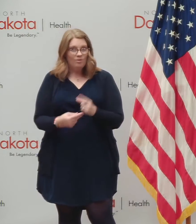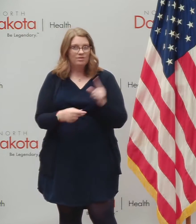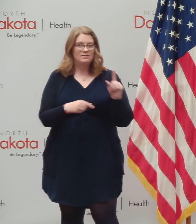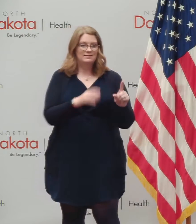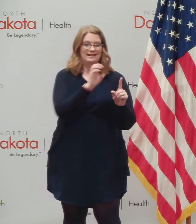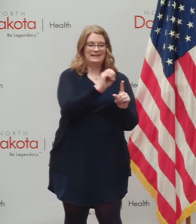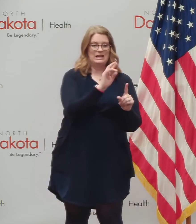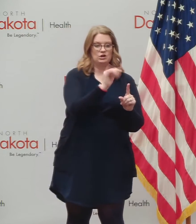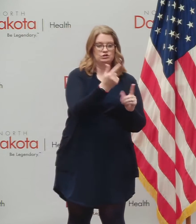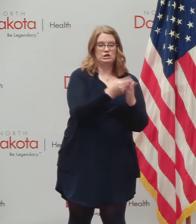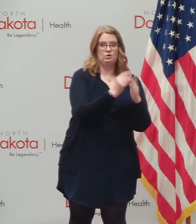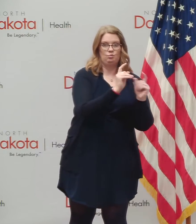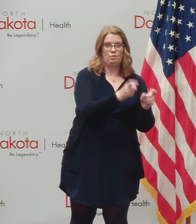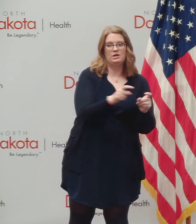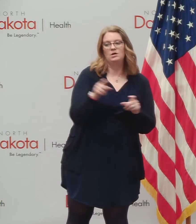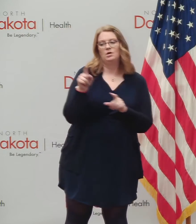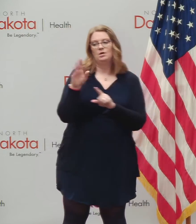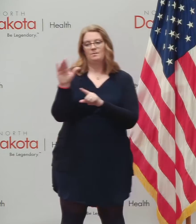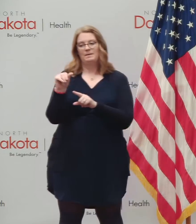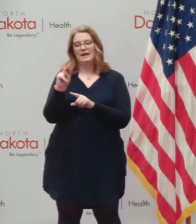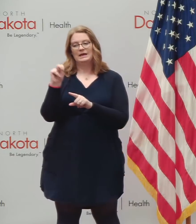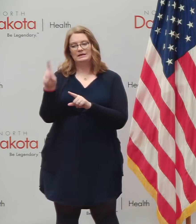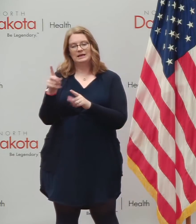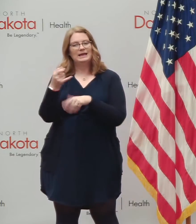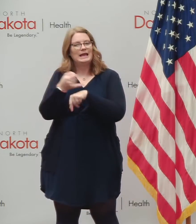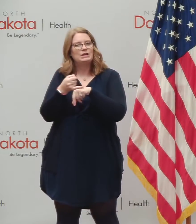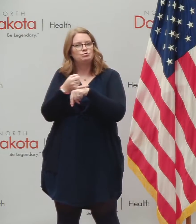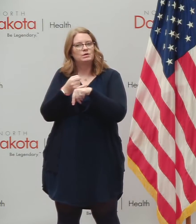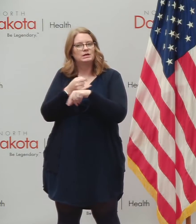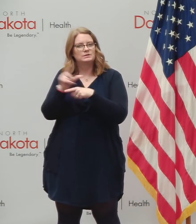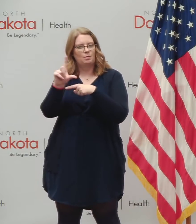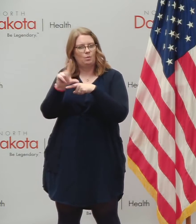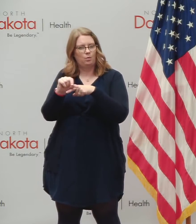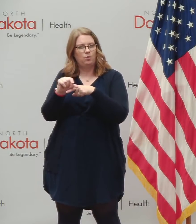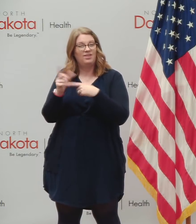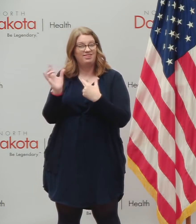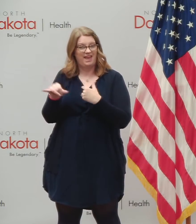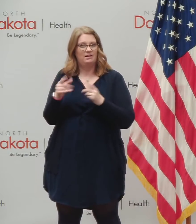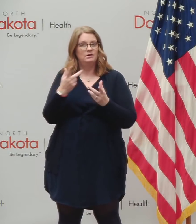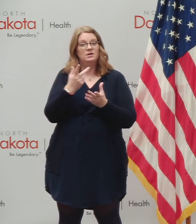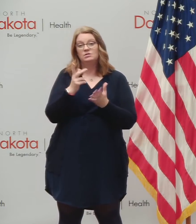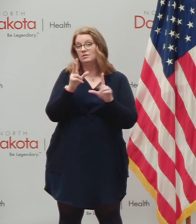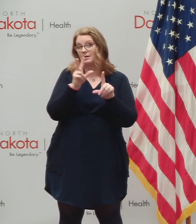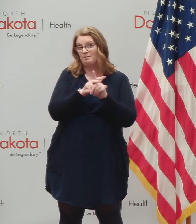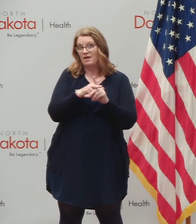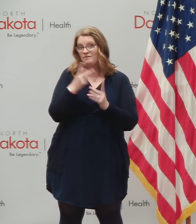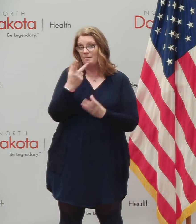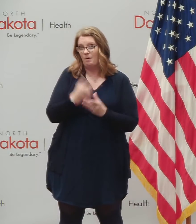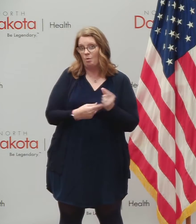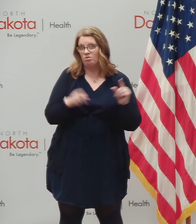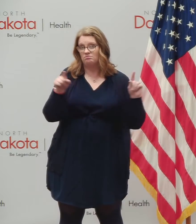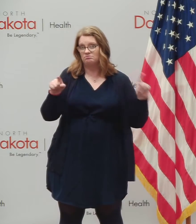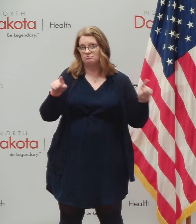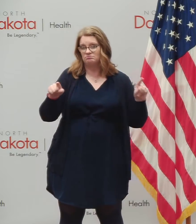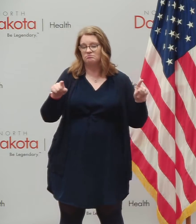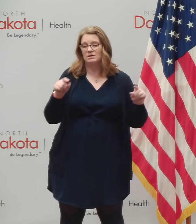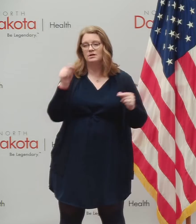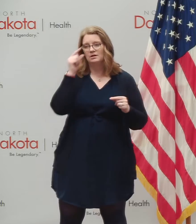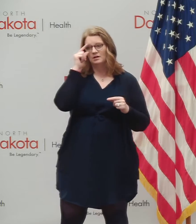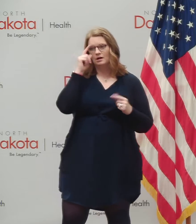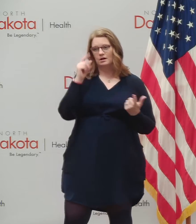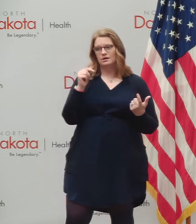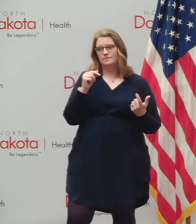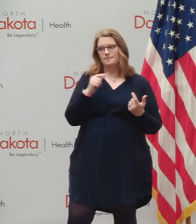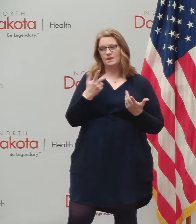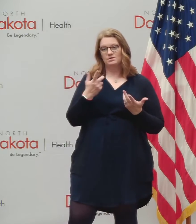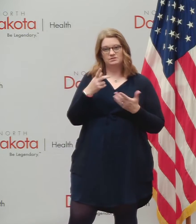the ERG grant, and for the BND interest buy down. So again, as we ask those